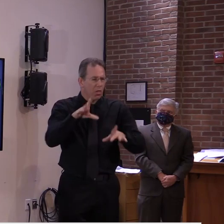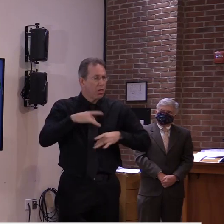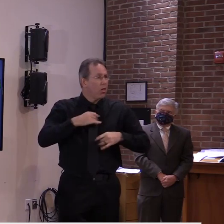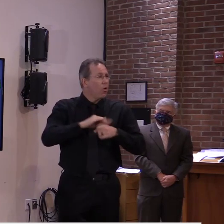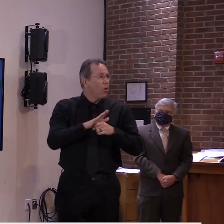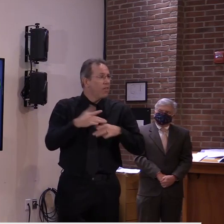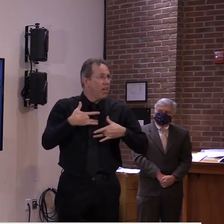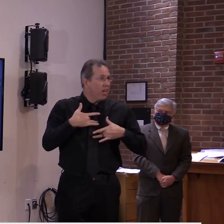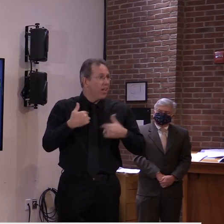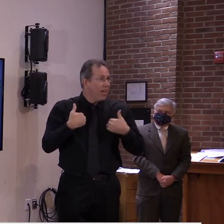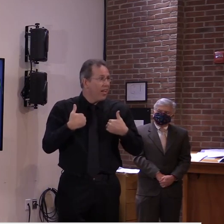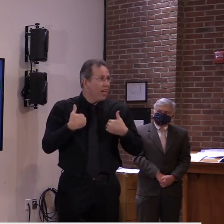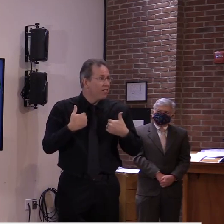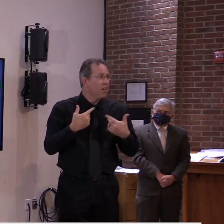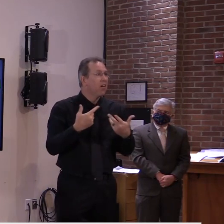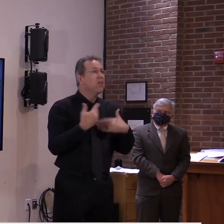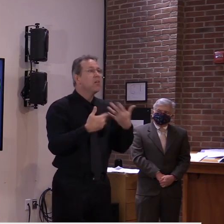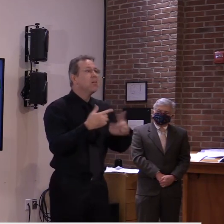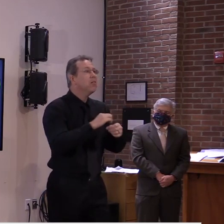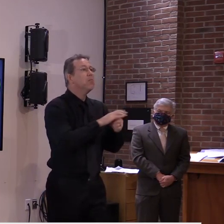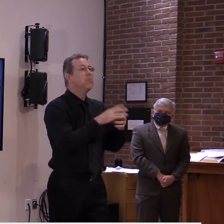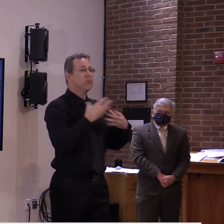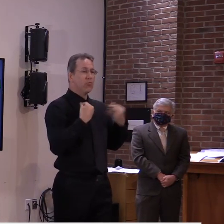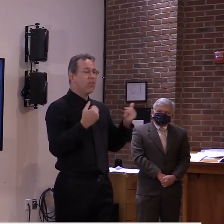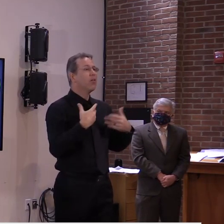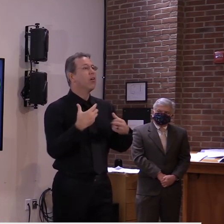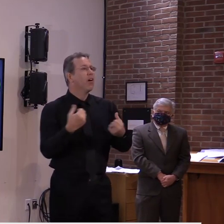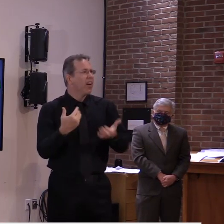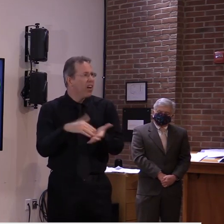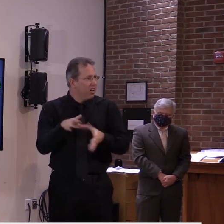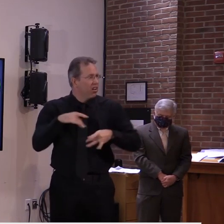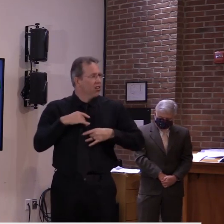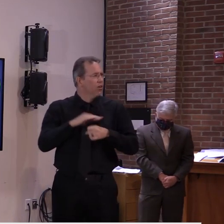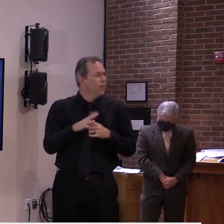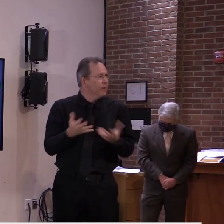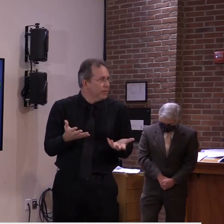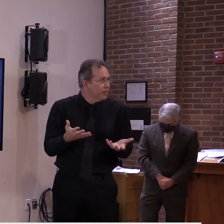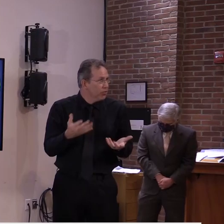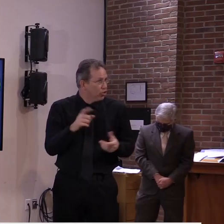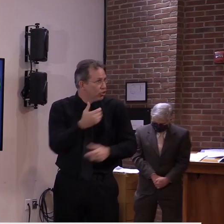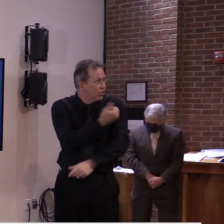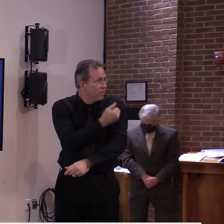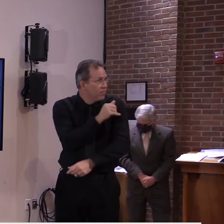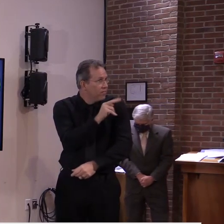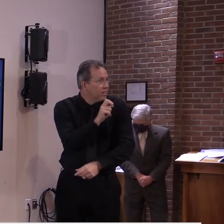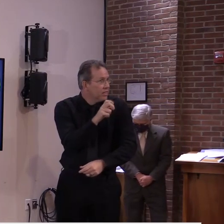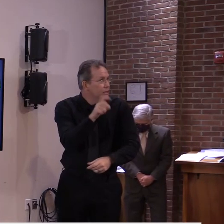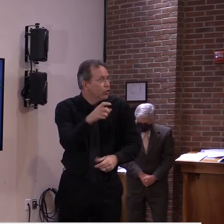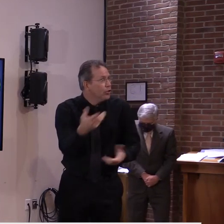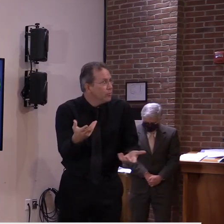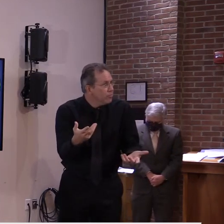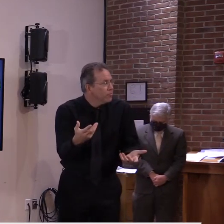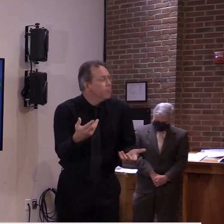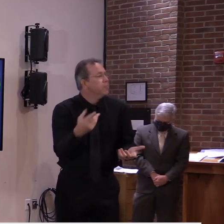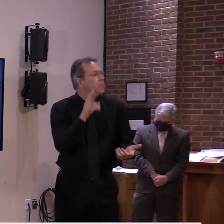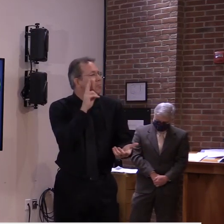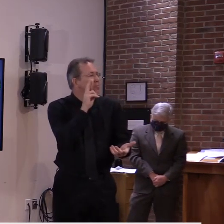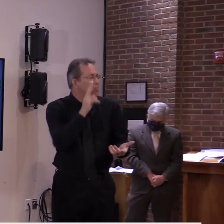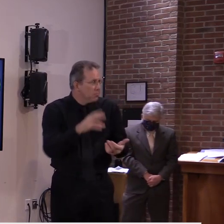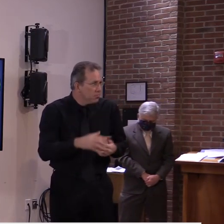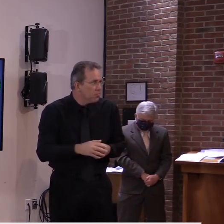might want to know also, do I get a vaccine or not? The best data right now is that we're going to